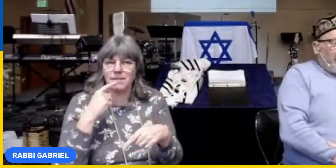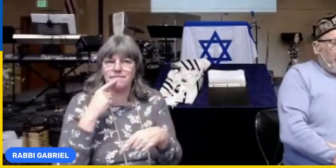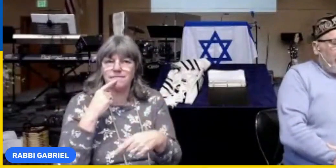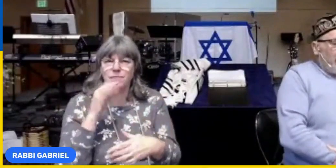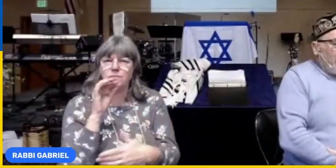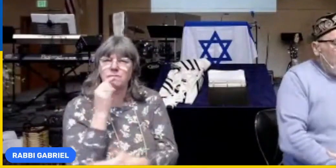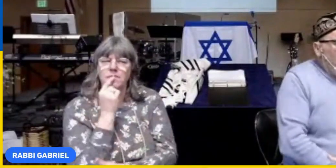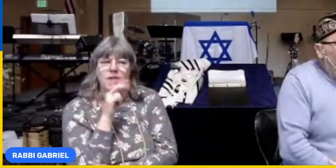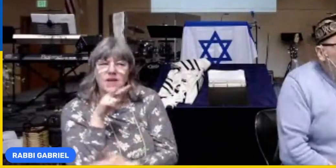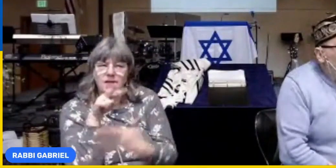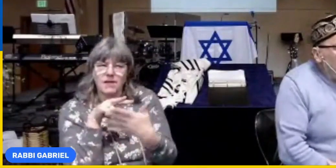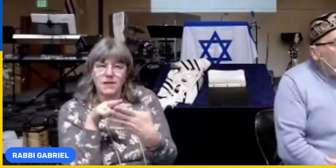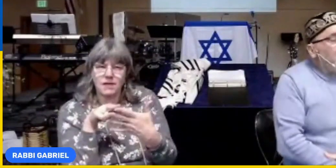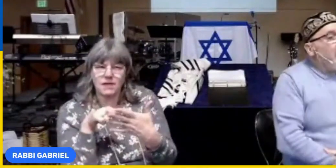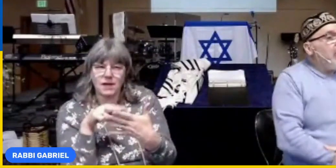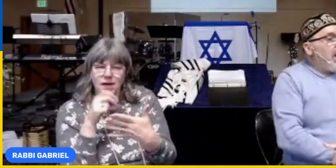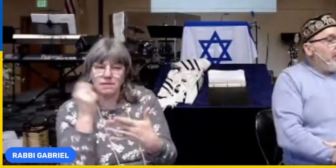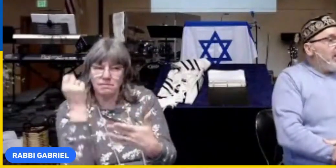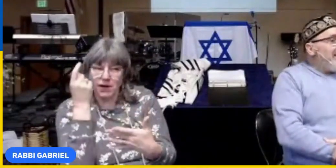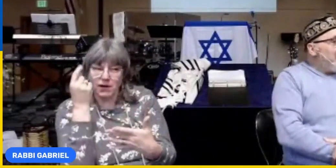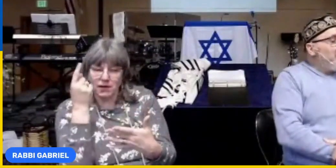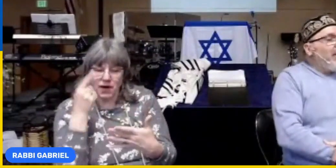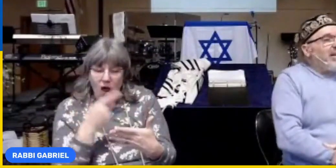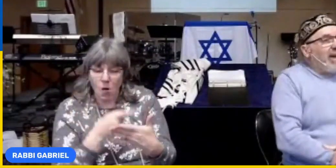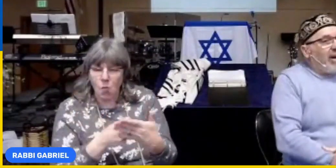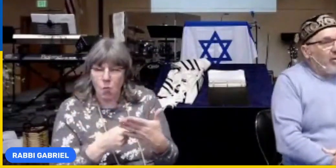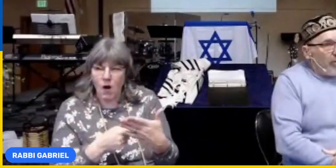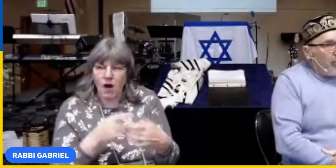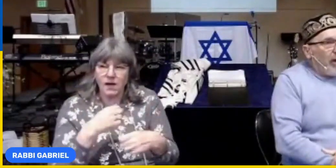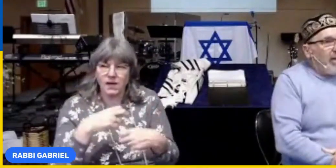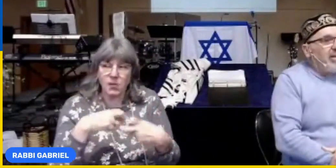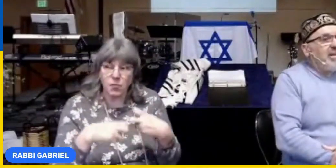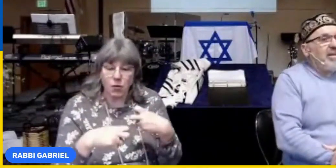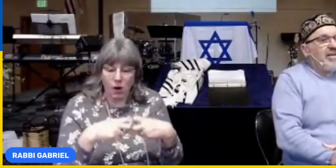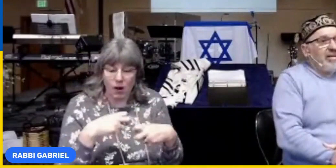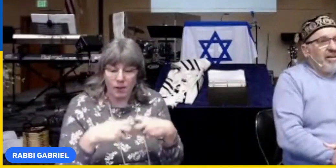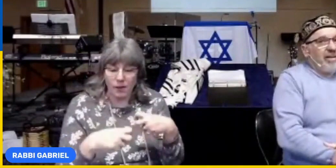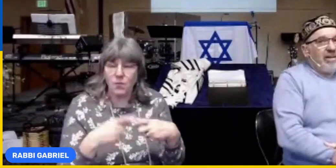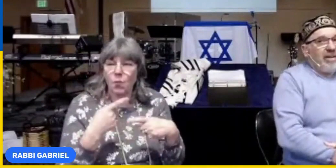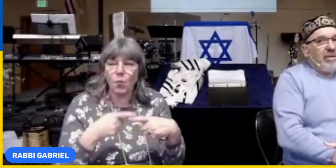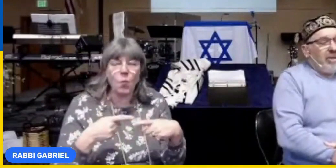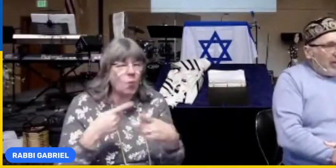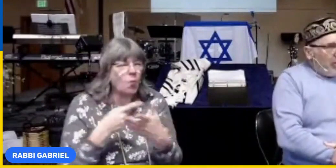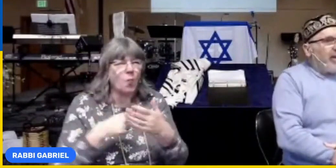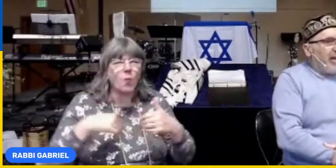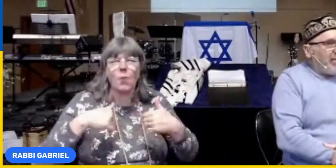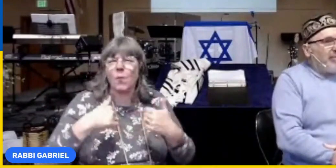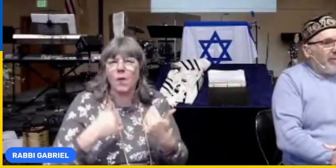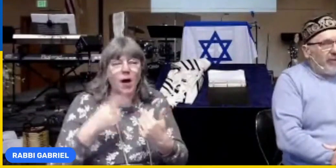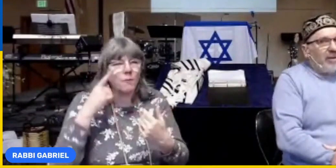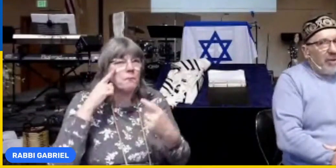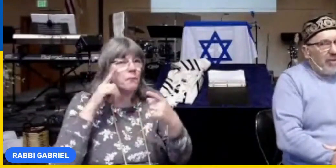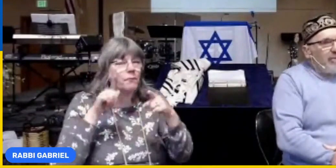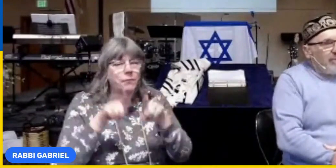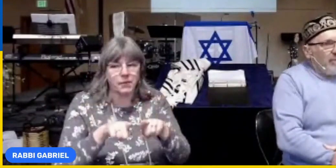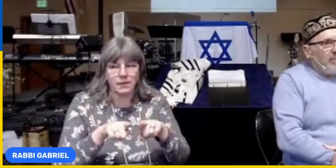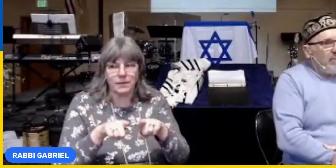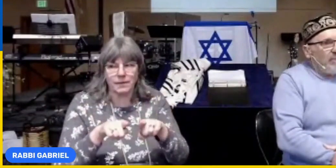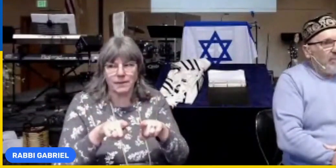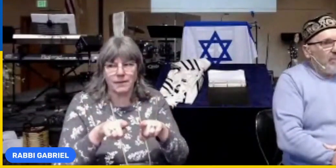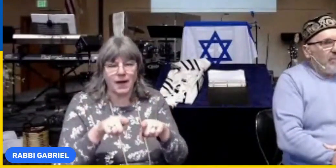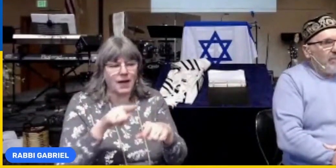things. And once we have identified our compromises, we need to identify Pharaoh.